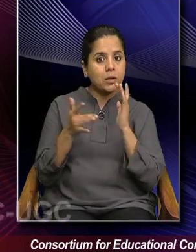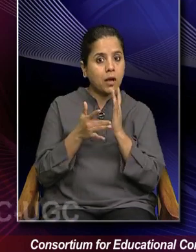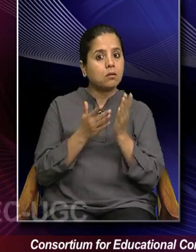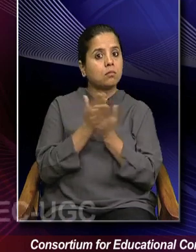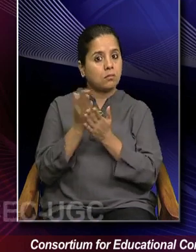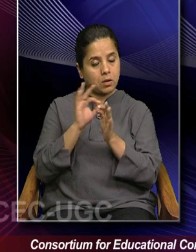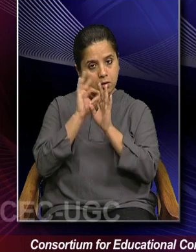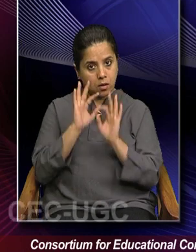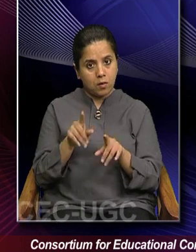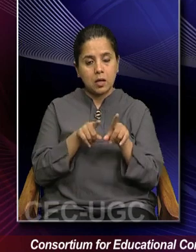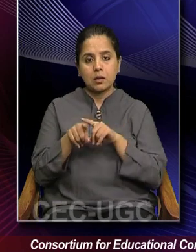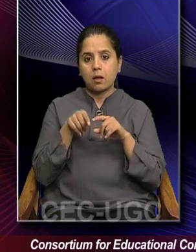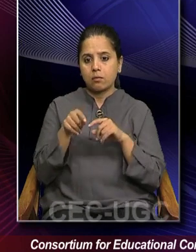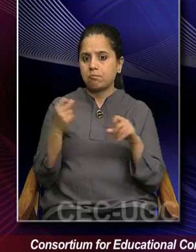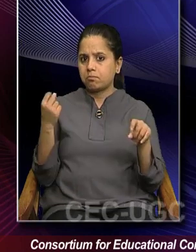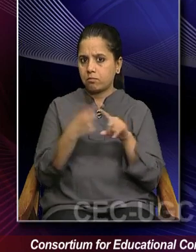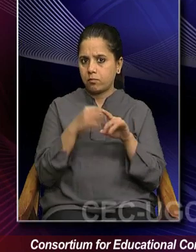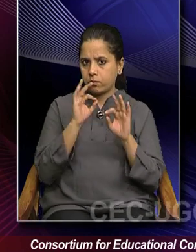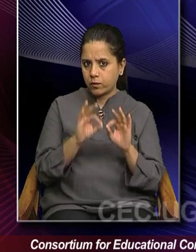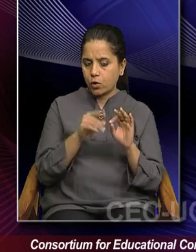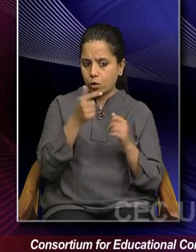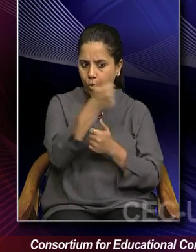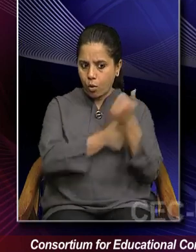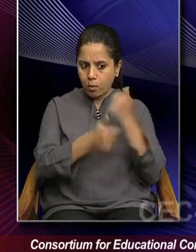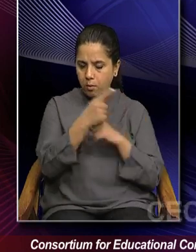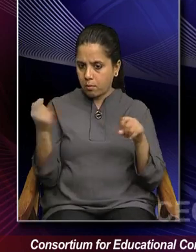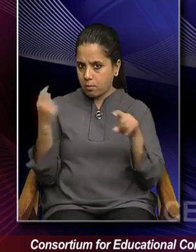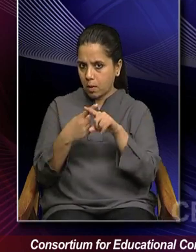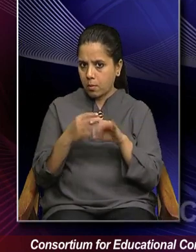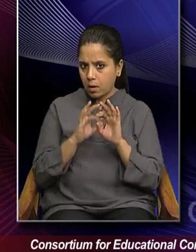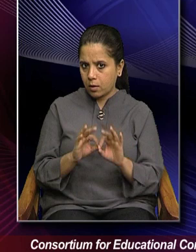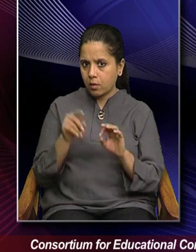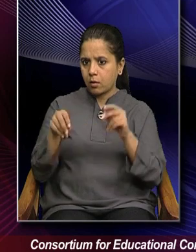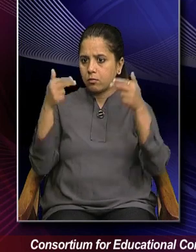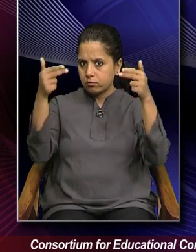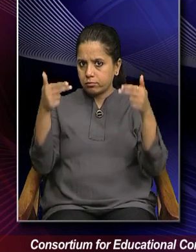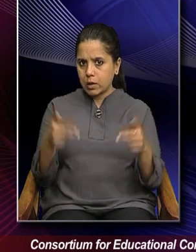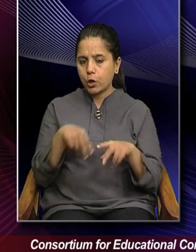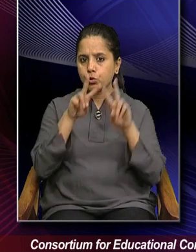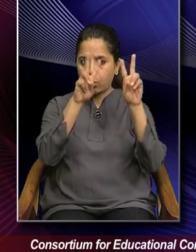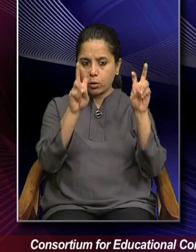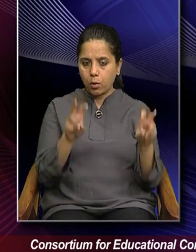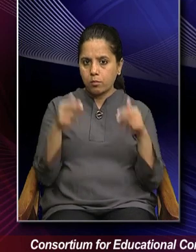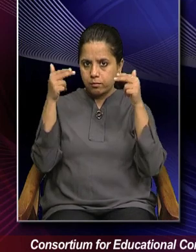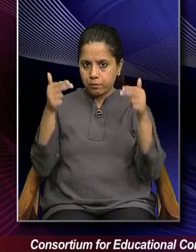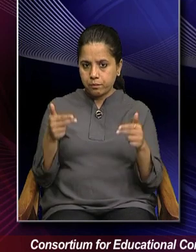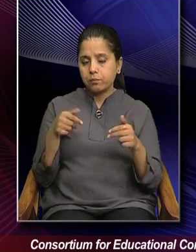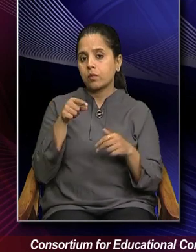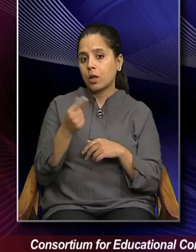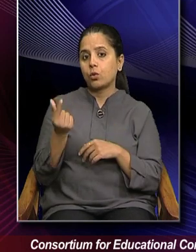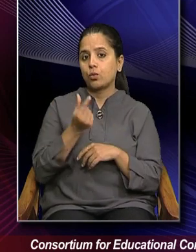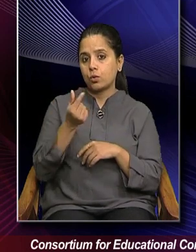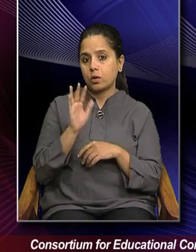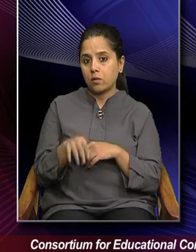there, like mapping a specific competency to a specific per topic. There is use